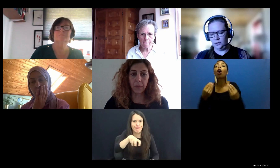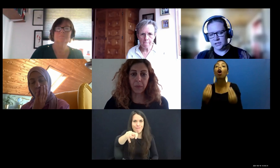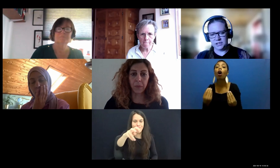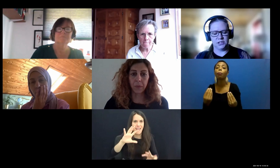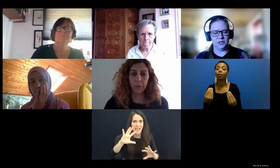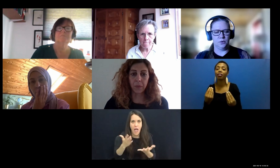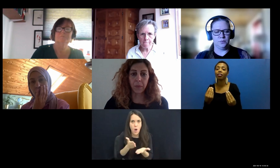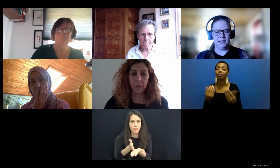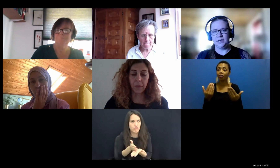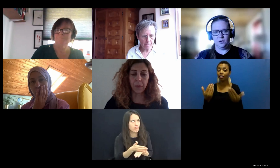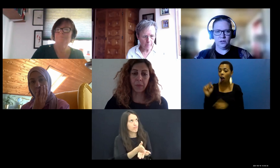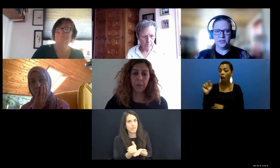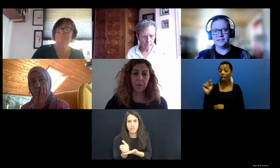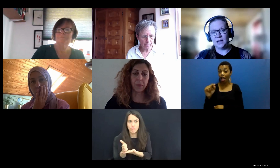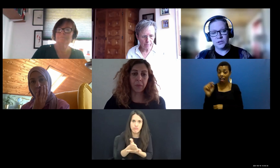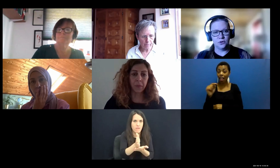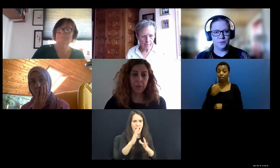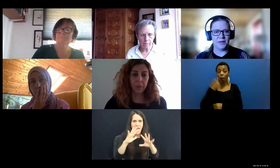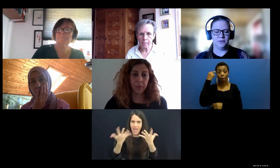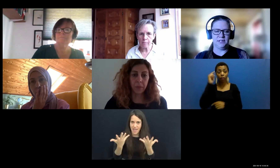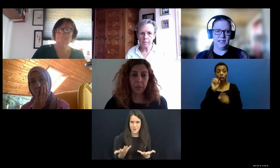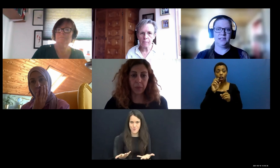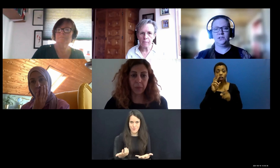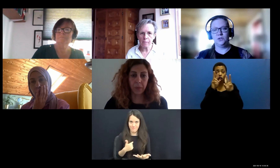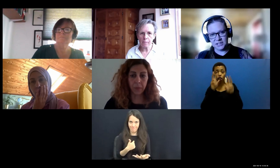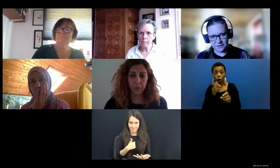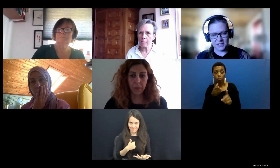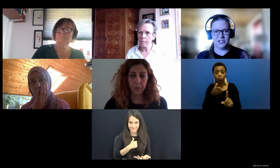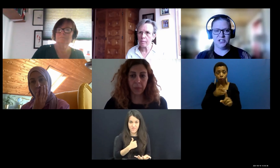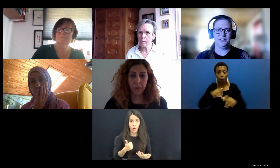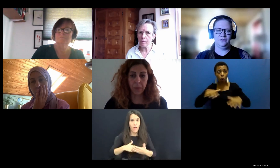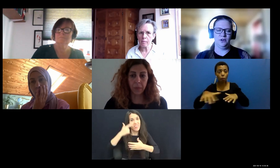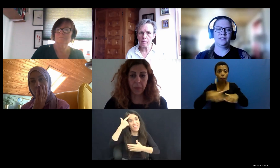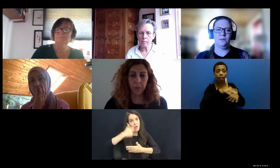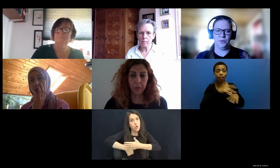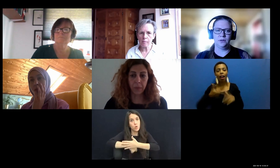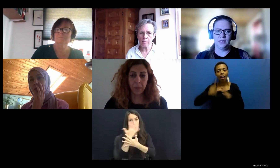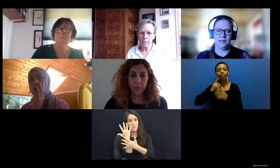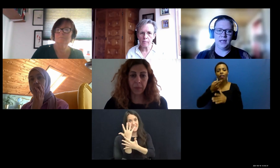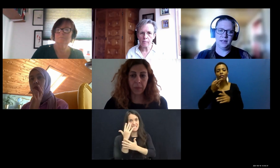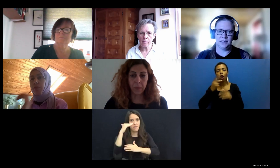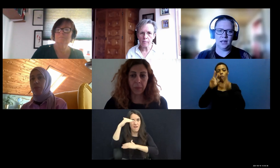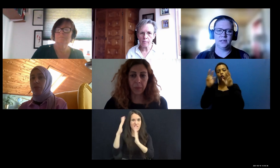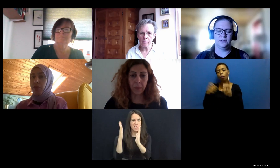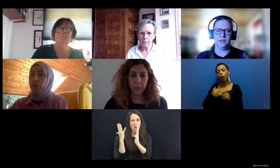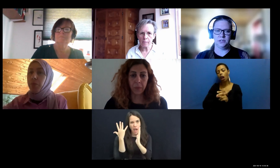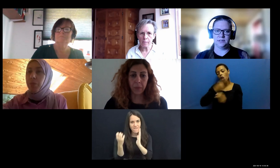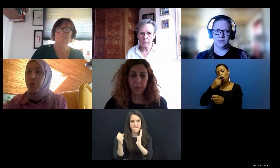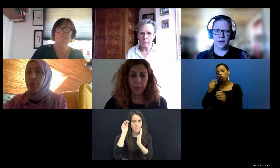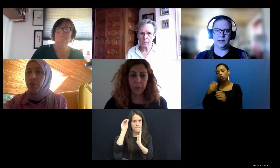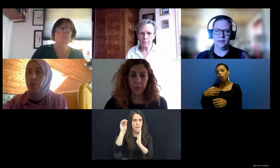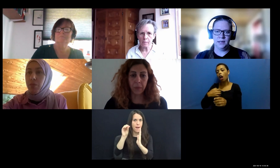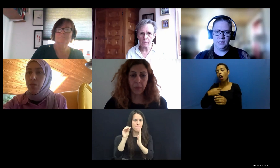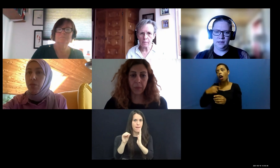in orientation and mobility? All the things that we talk about in the Nordic definition, for example, and in other definitions